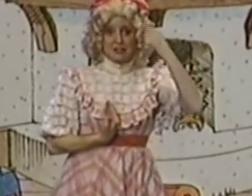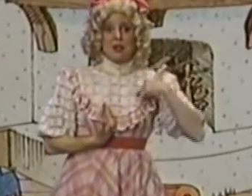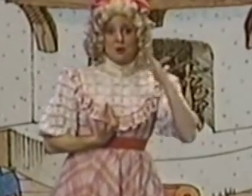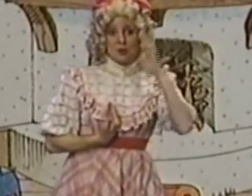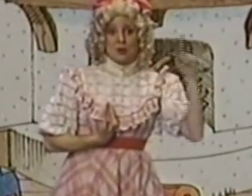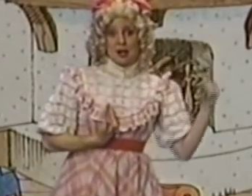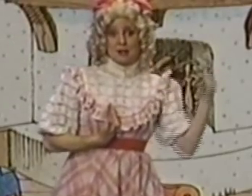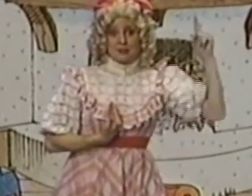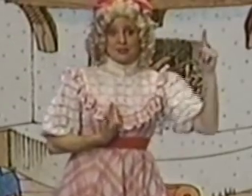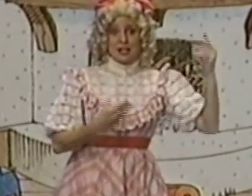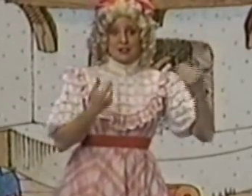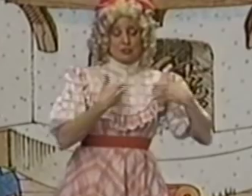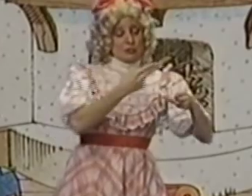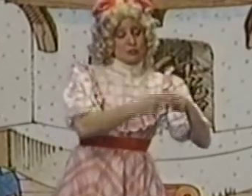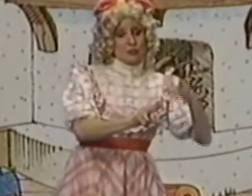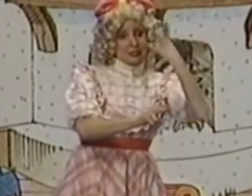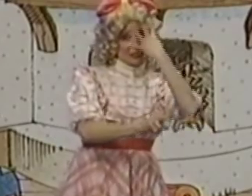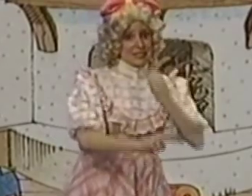I think I'll just go upstairs and take a little nap.